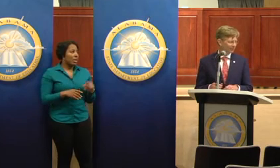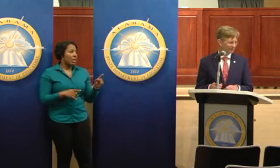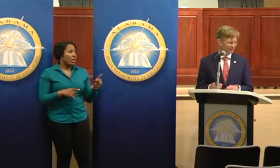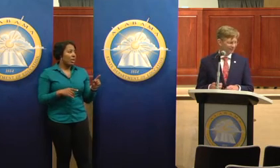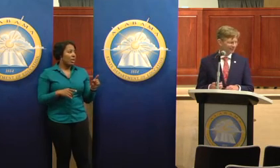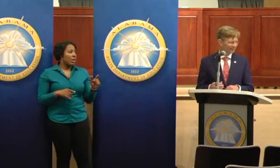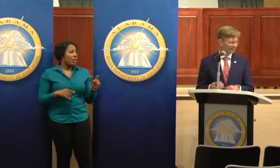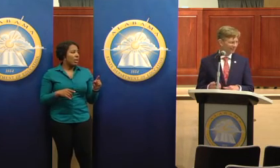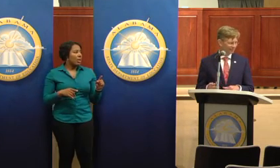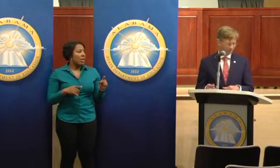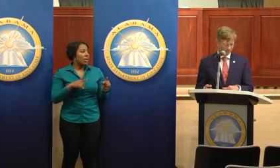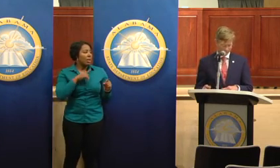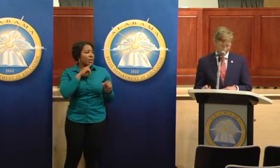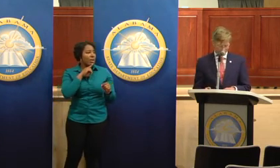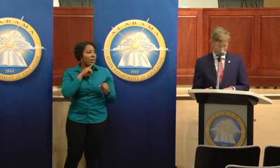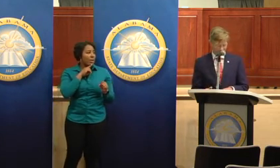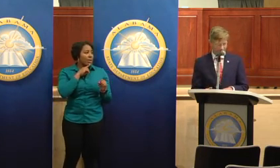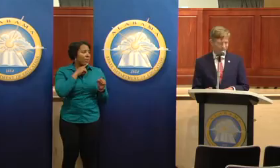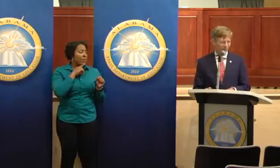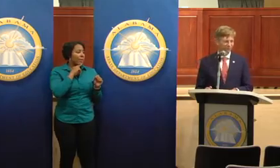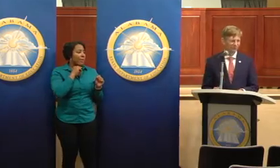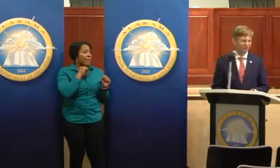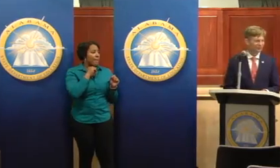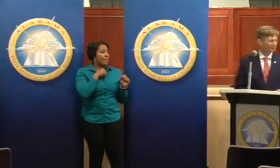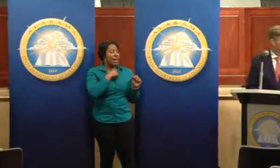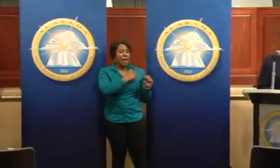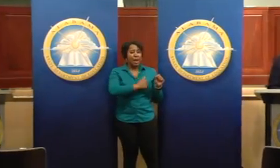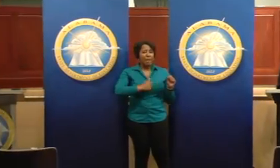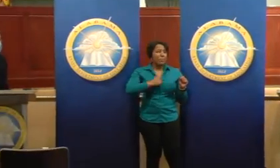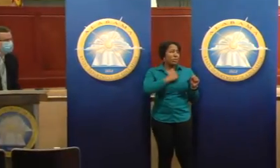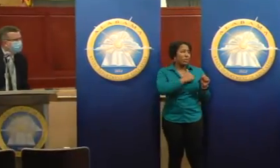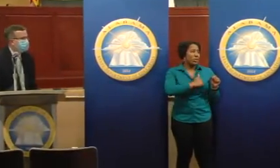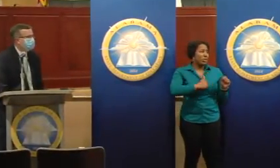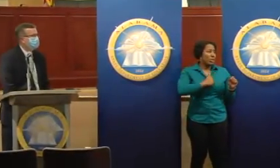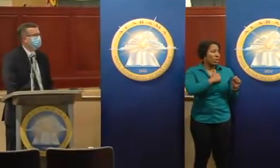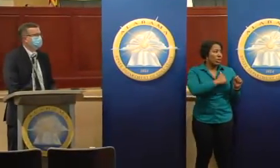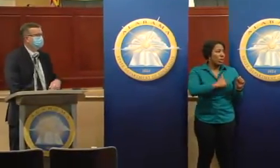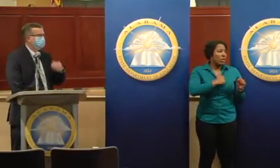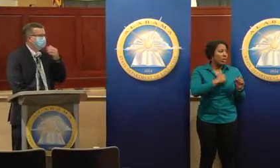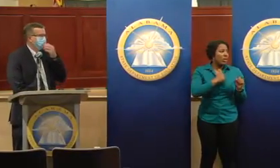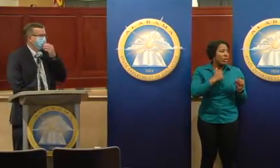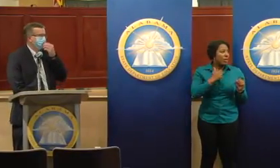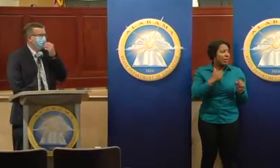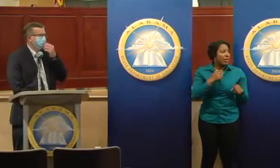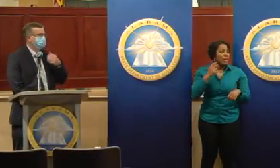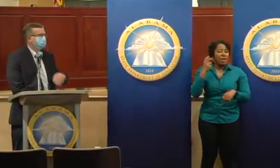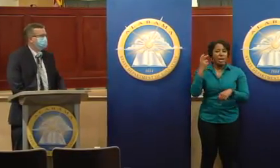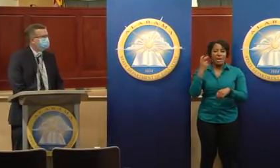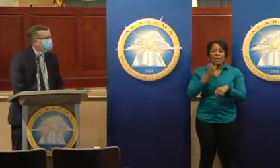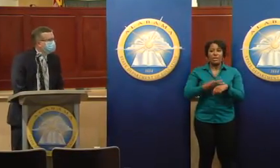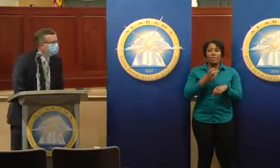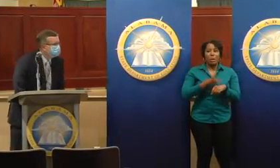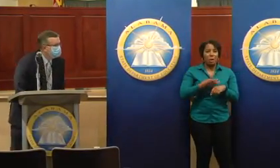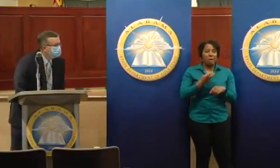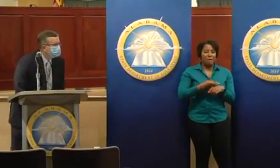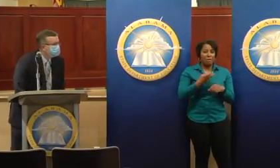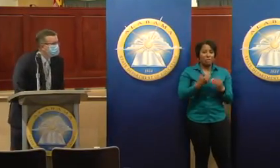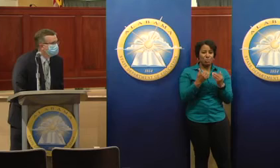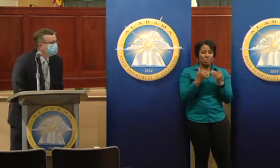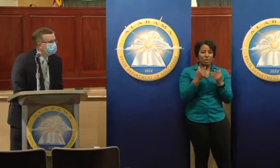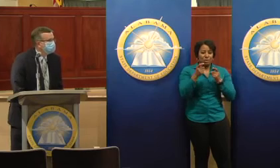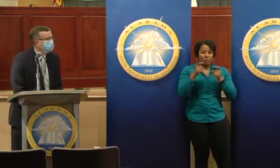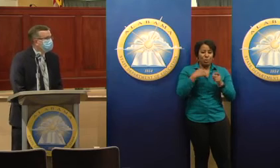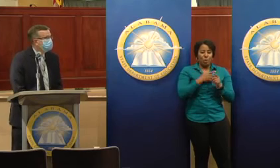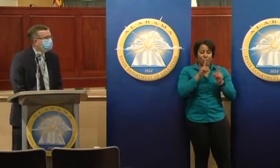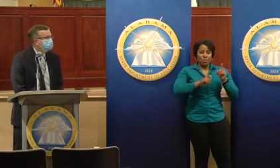question is for Dr. Harris or Matthew. Yeah. I'm sorry, thank you. I mean, it's hard to ask journalists not to ask questions. But